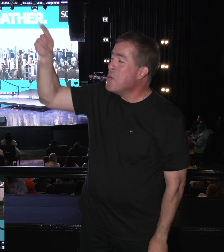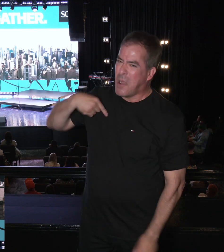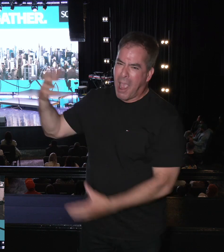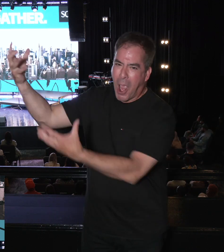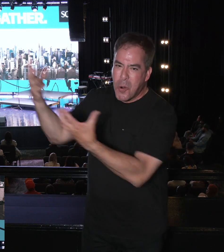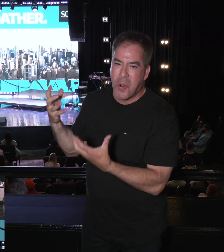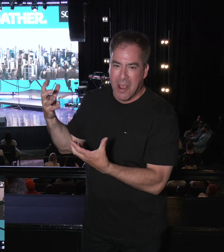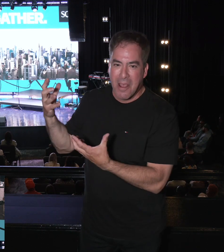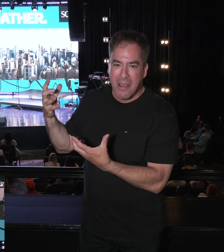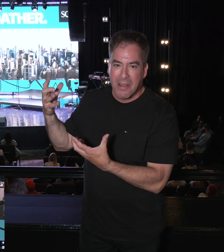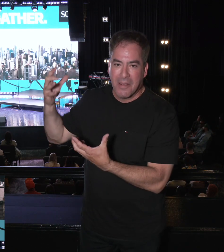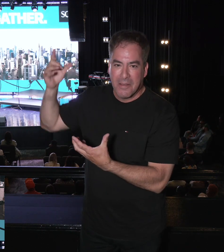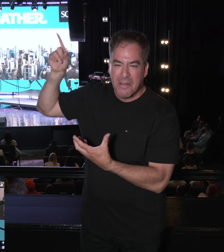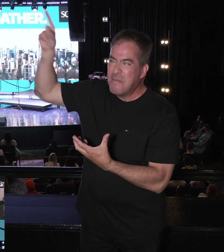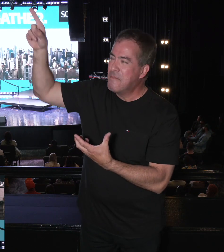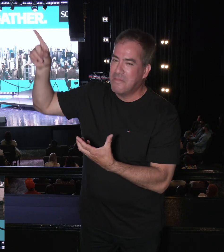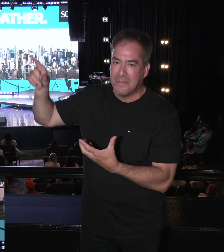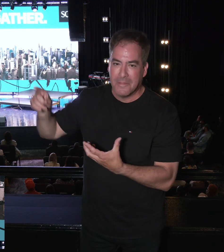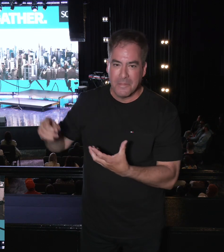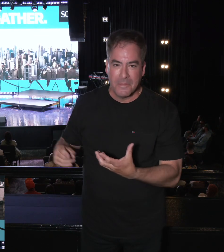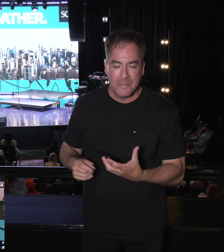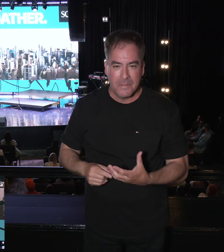Yes.